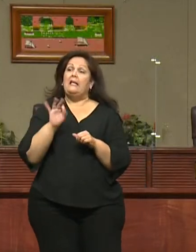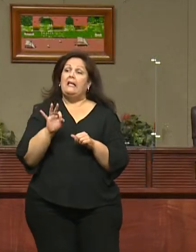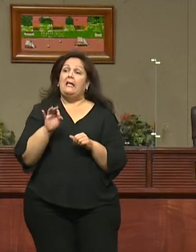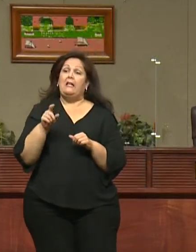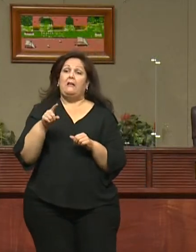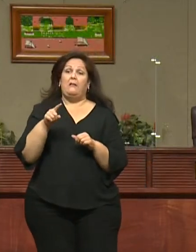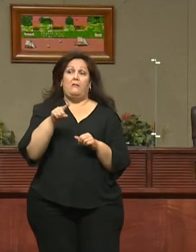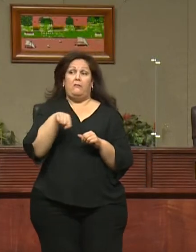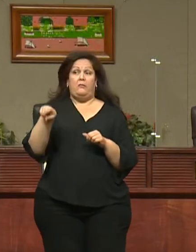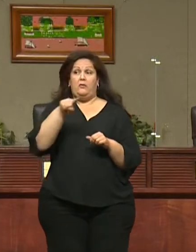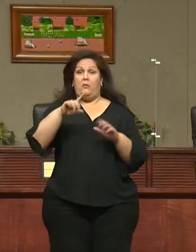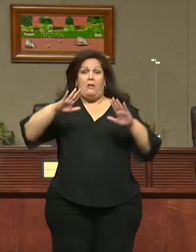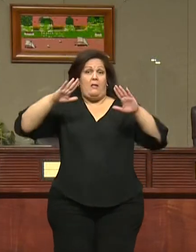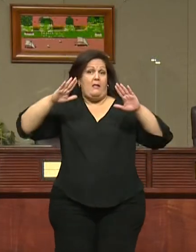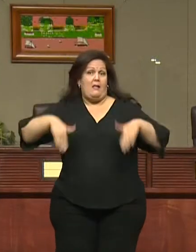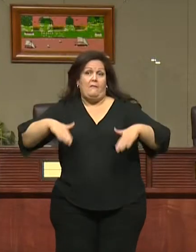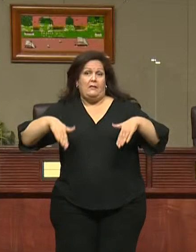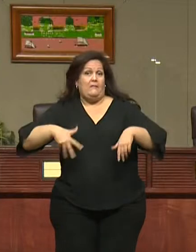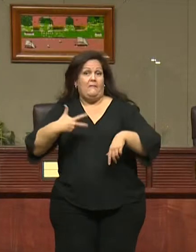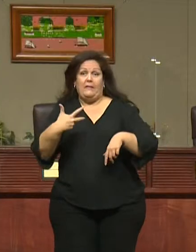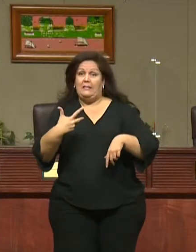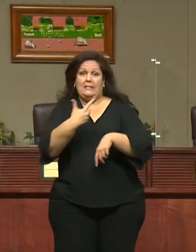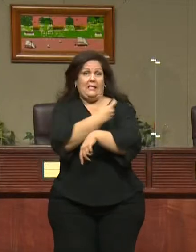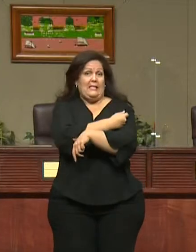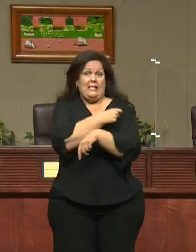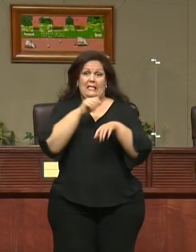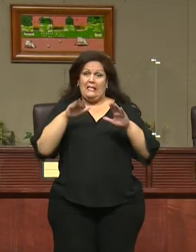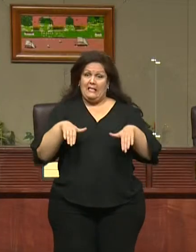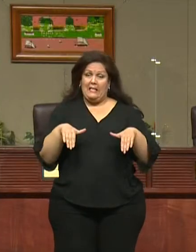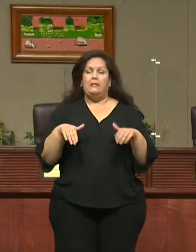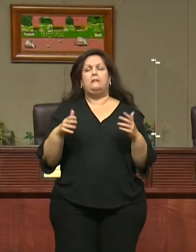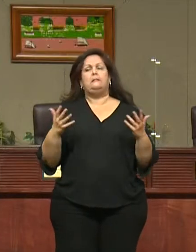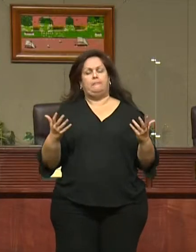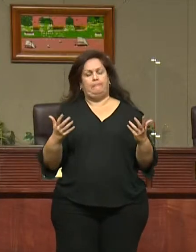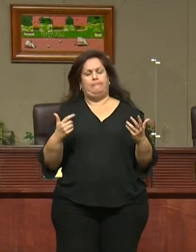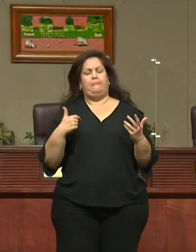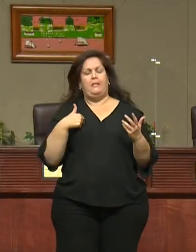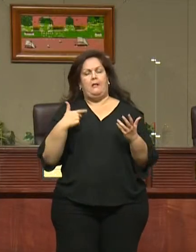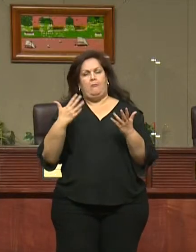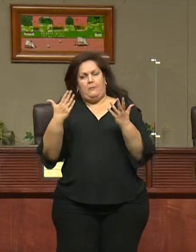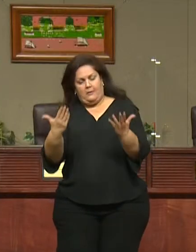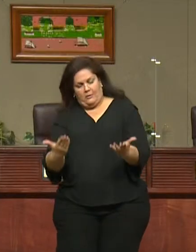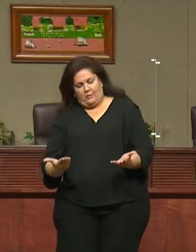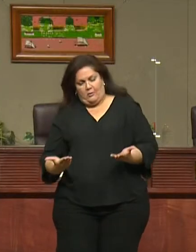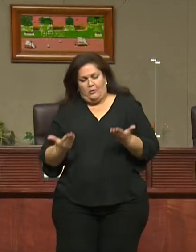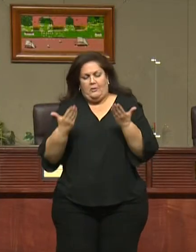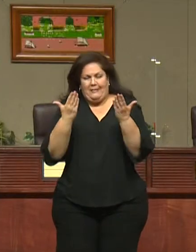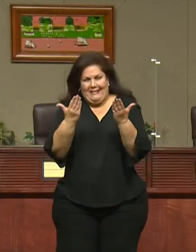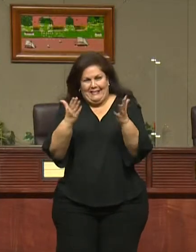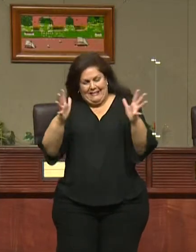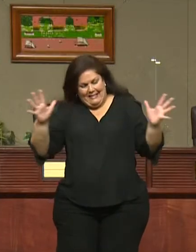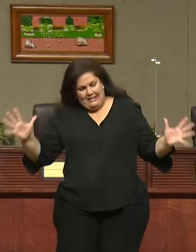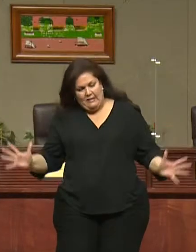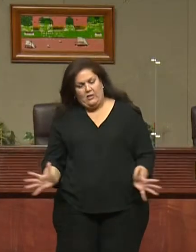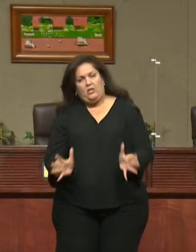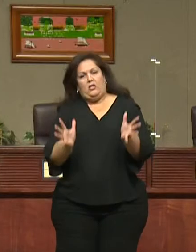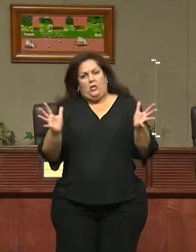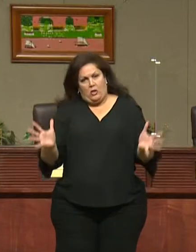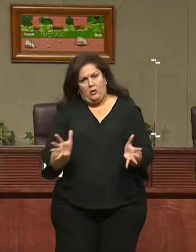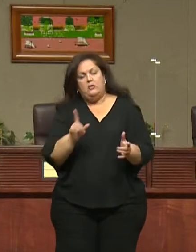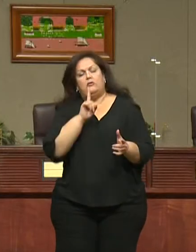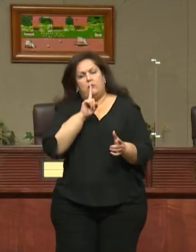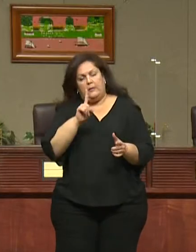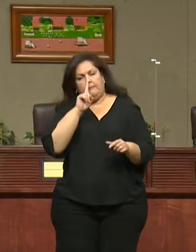have not been vaccinated, I still would strongly urge and encourage individuals to consider